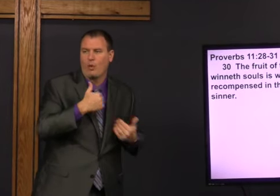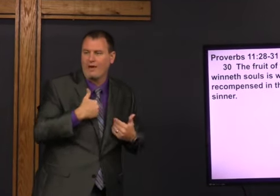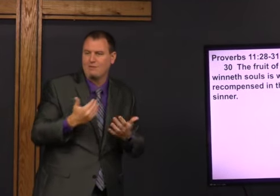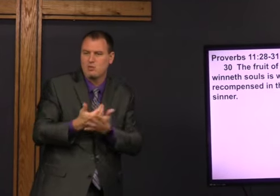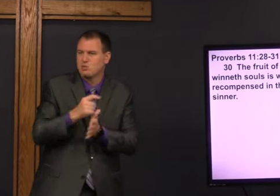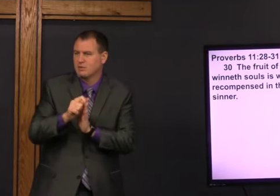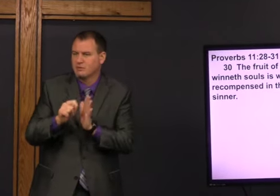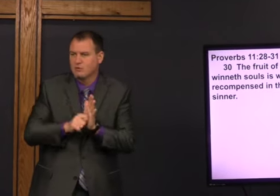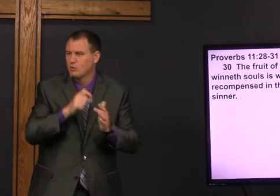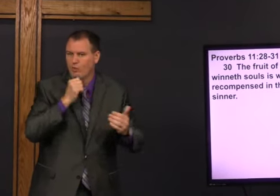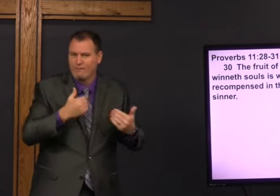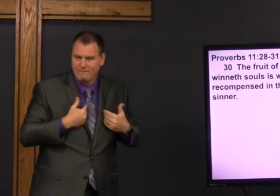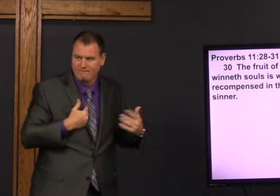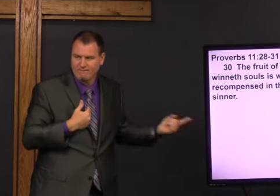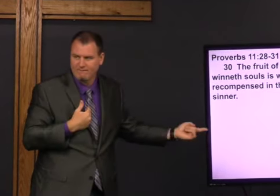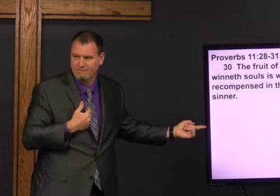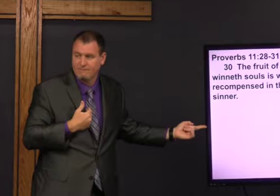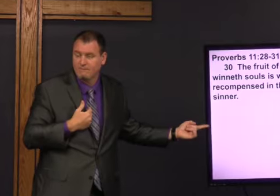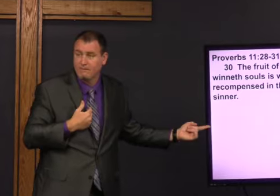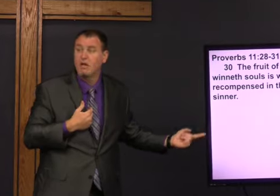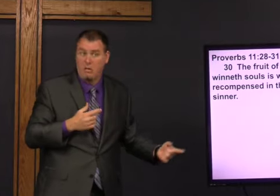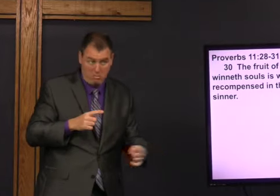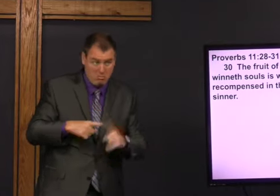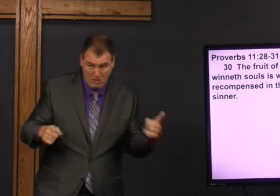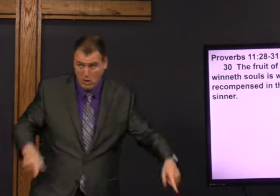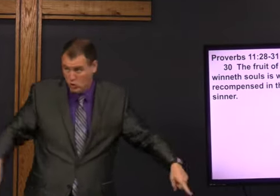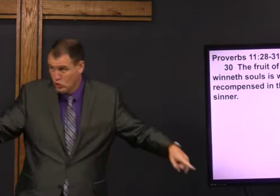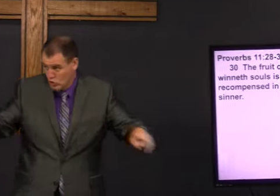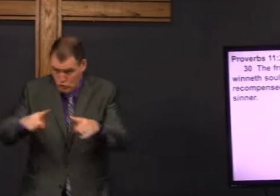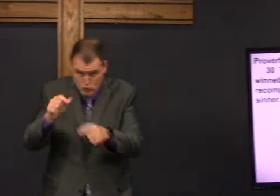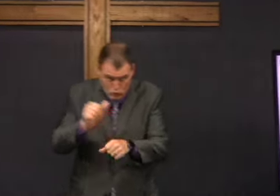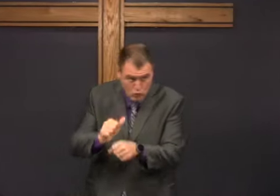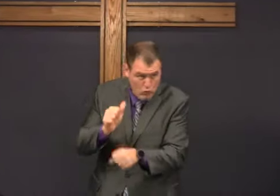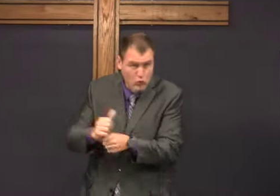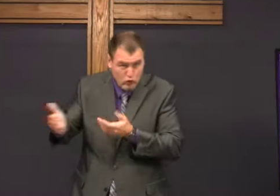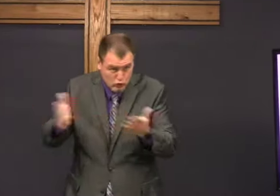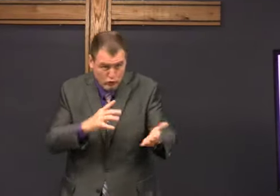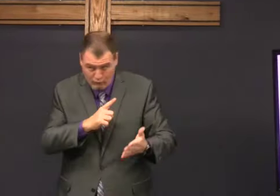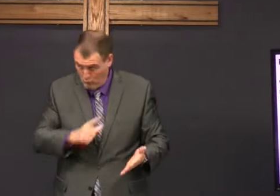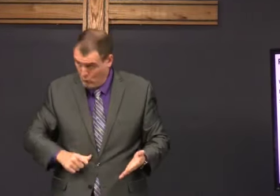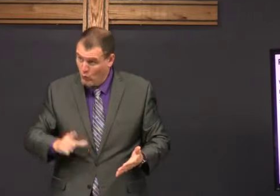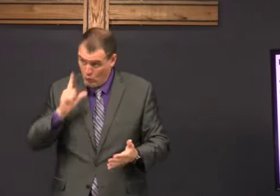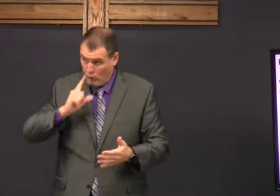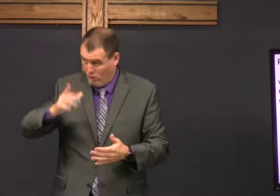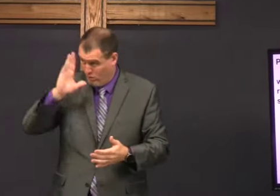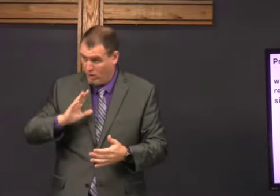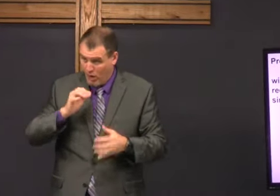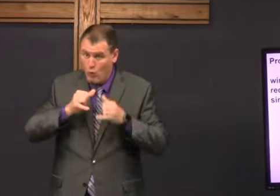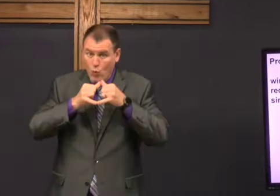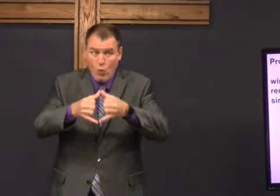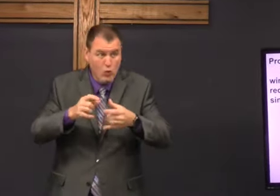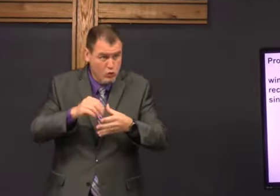His understanding of heaven was limited. But you have the opportunity to